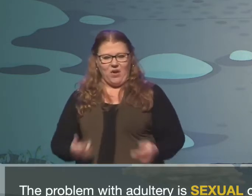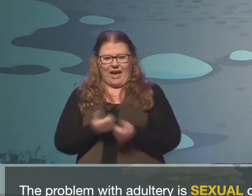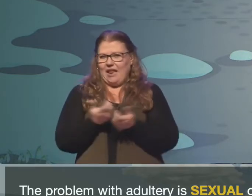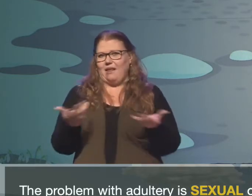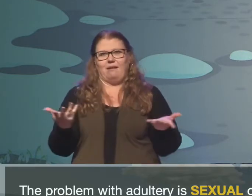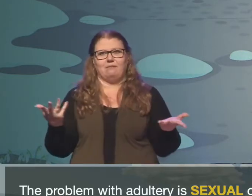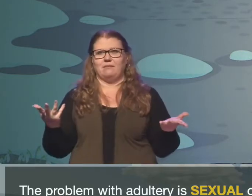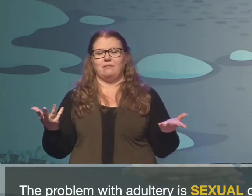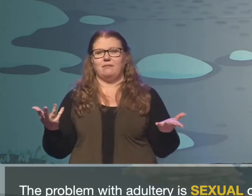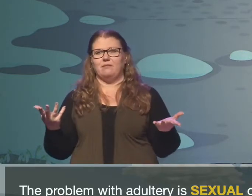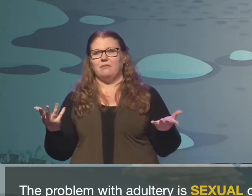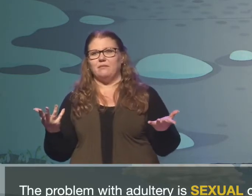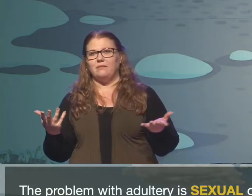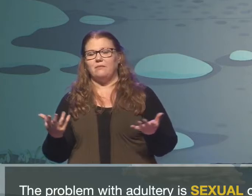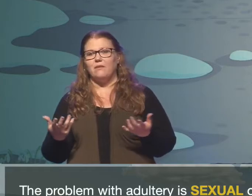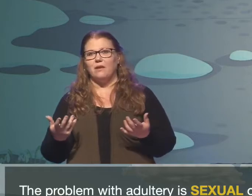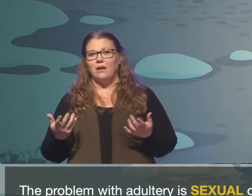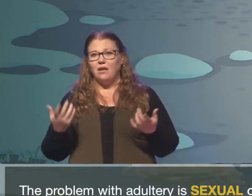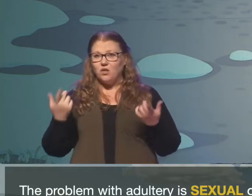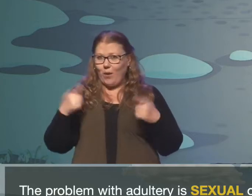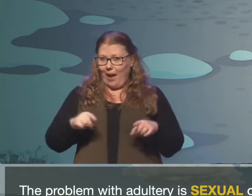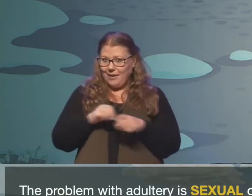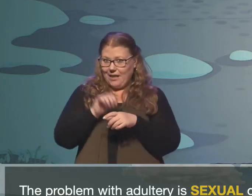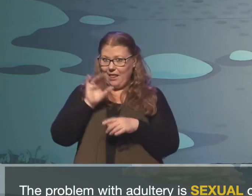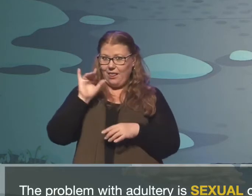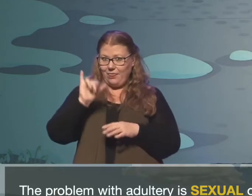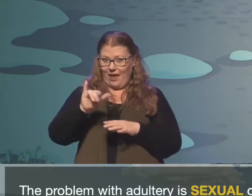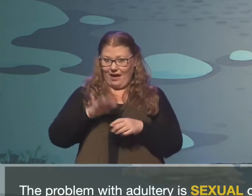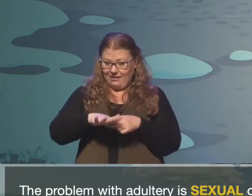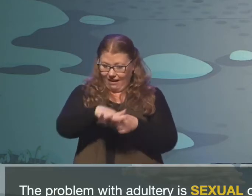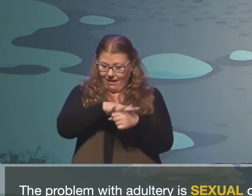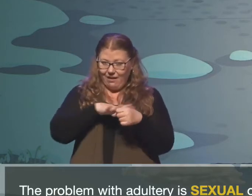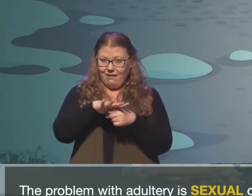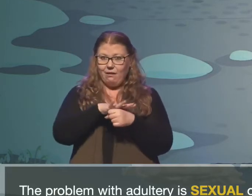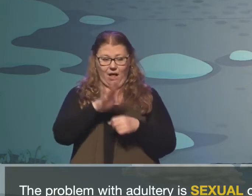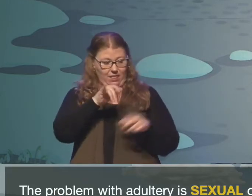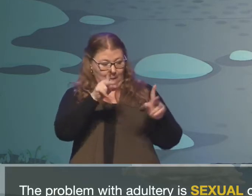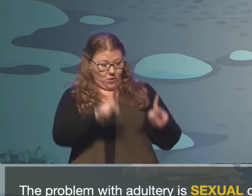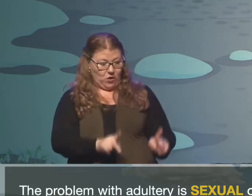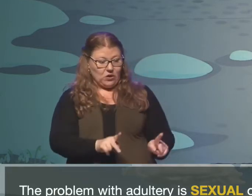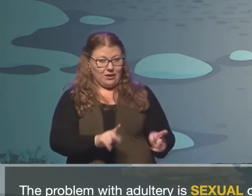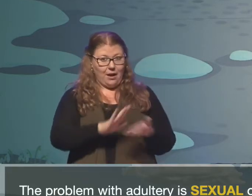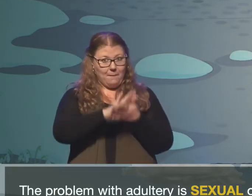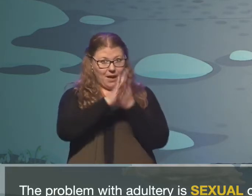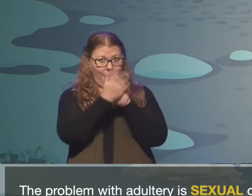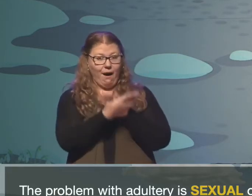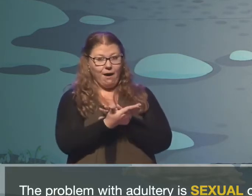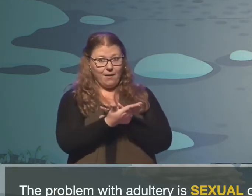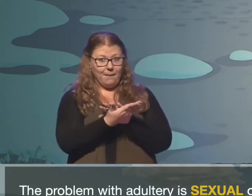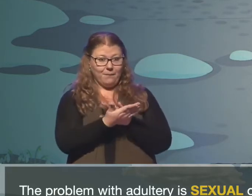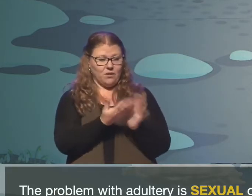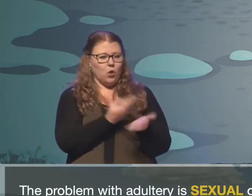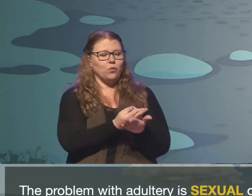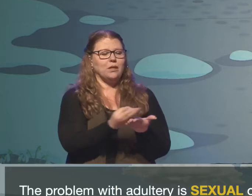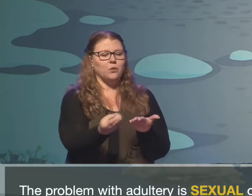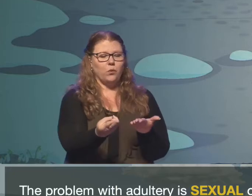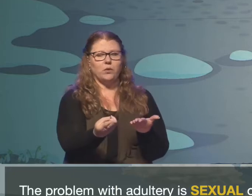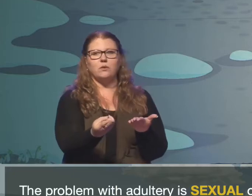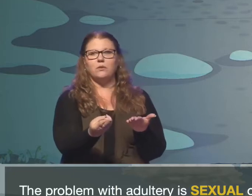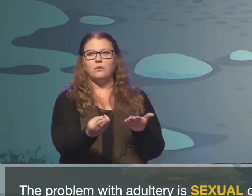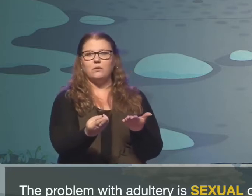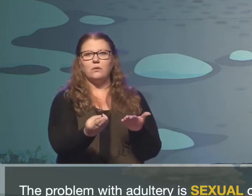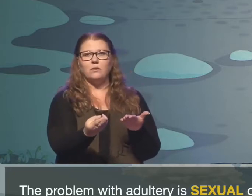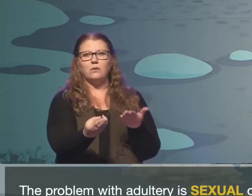like that, right? And so what happens in that setting is a person becomes a resource